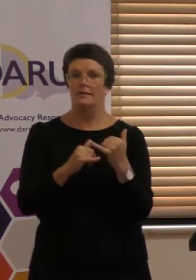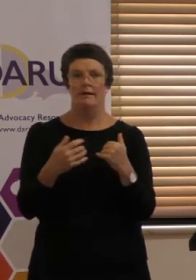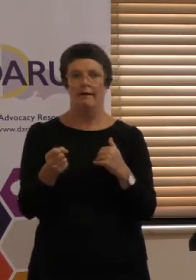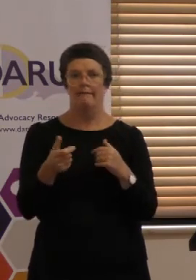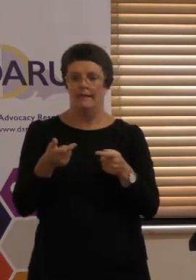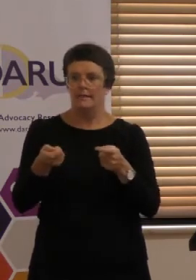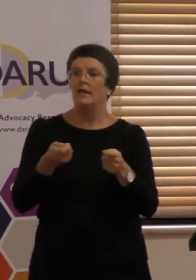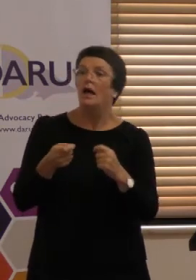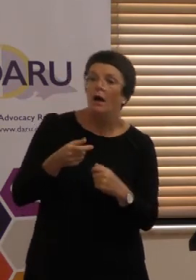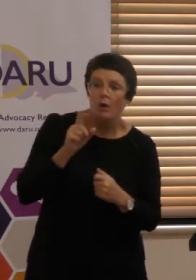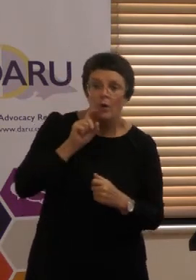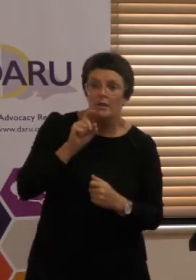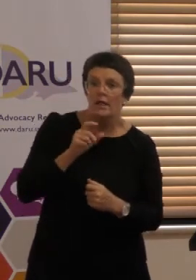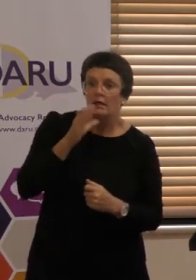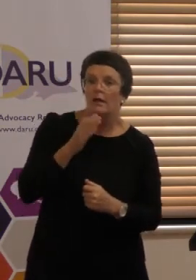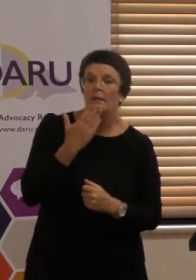I have a glass of water, please?